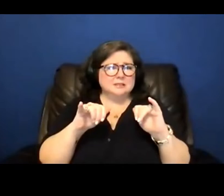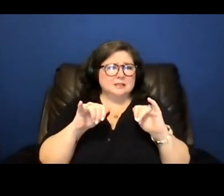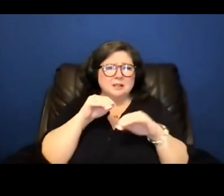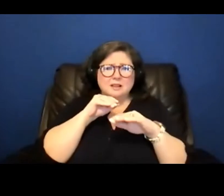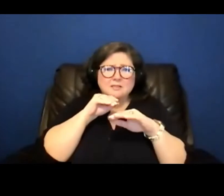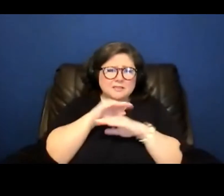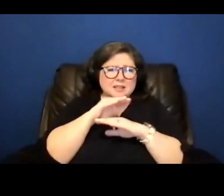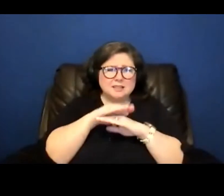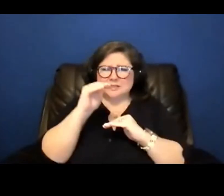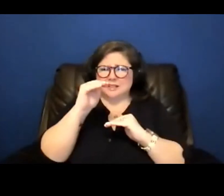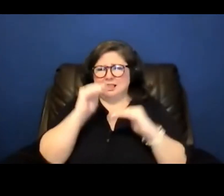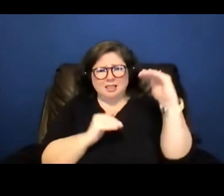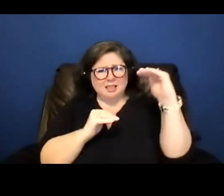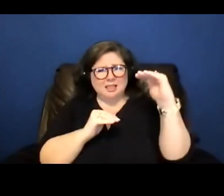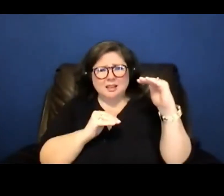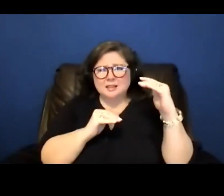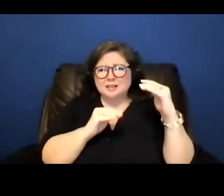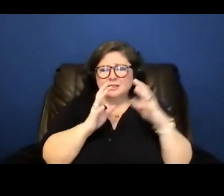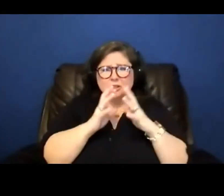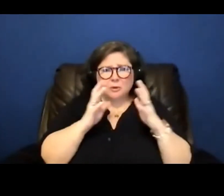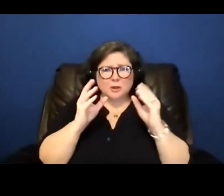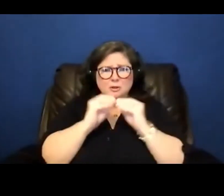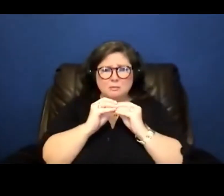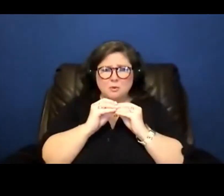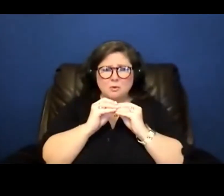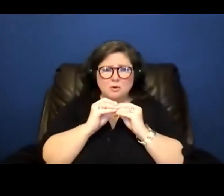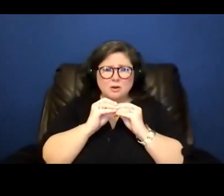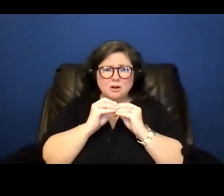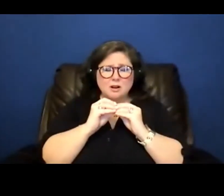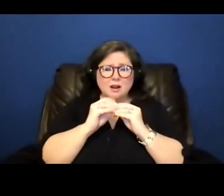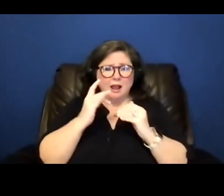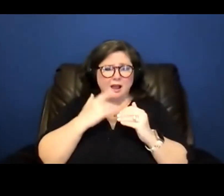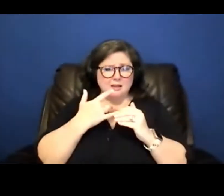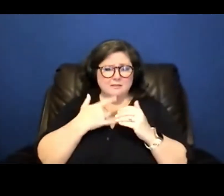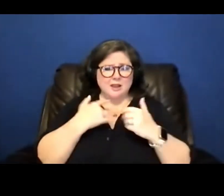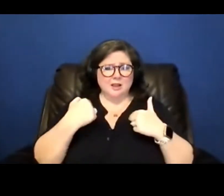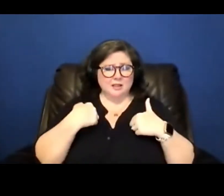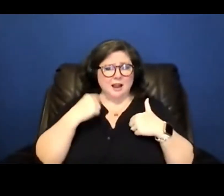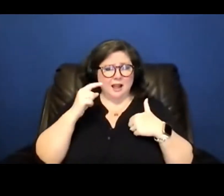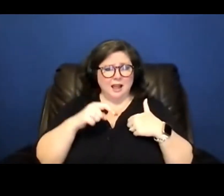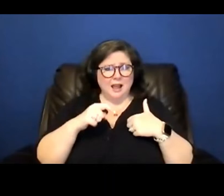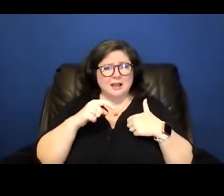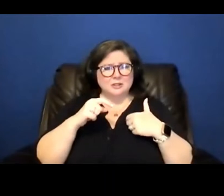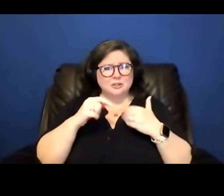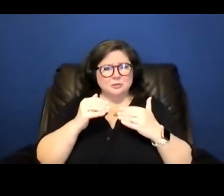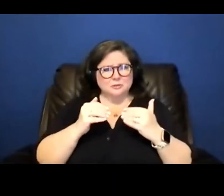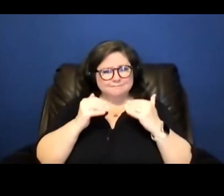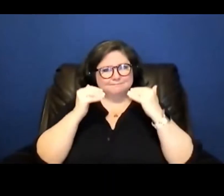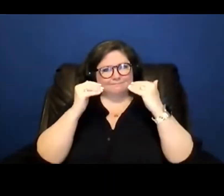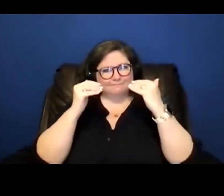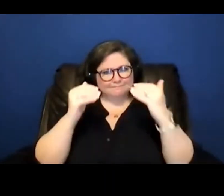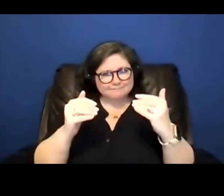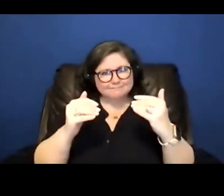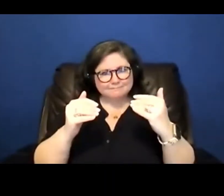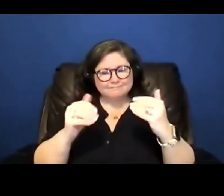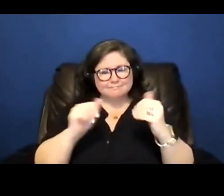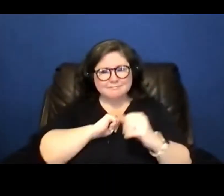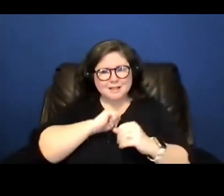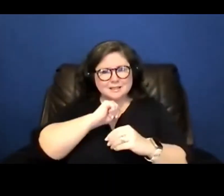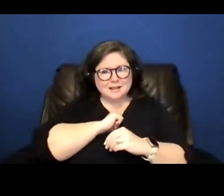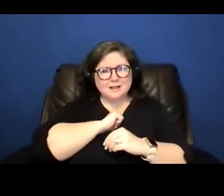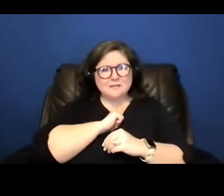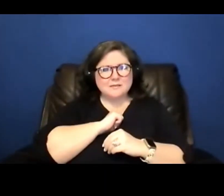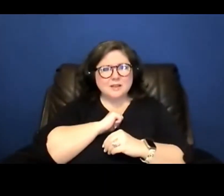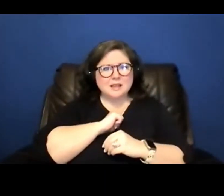a disparate way, I felt that I had to take a step. And